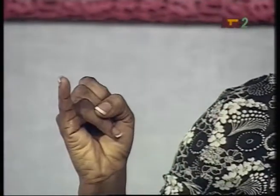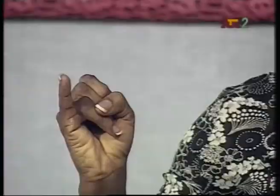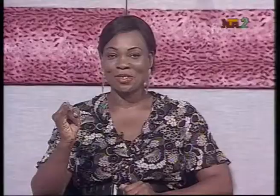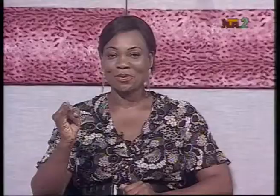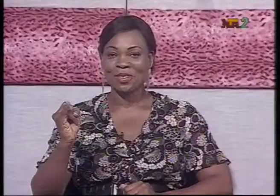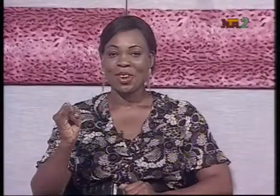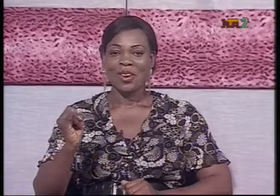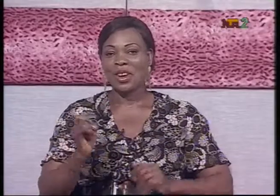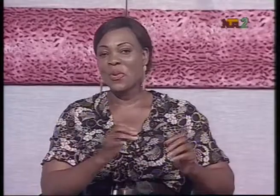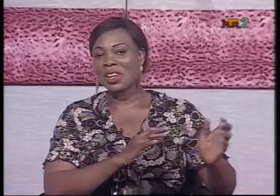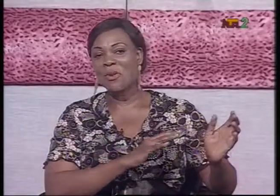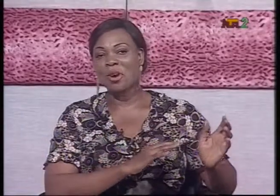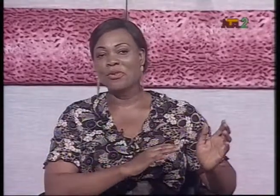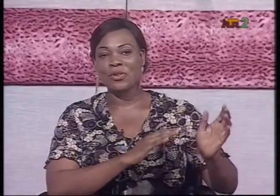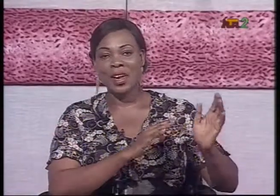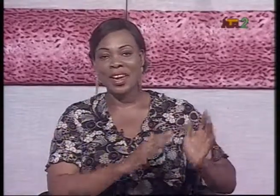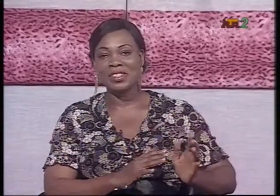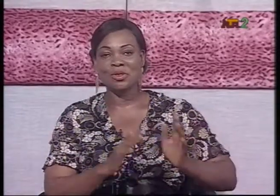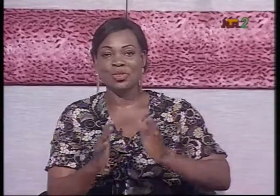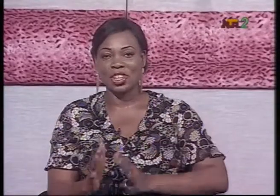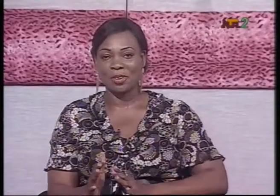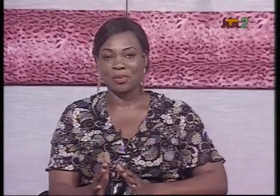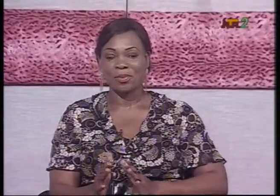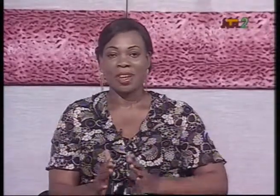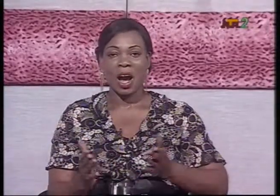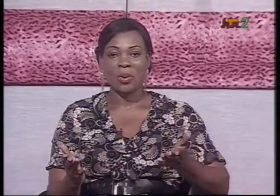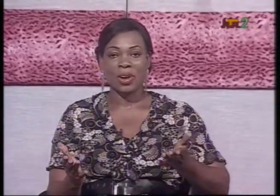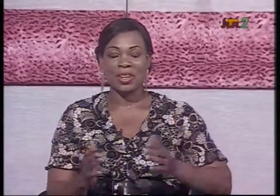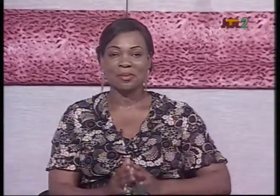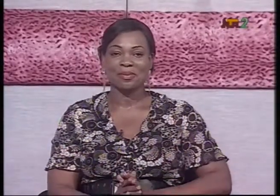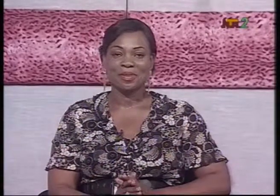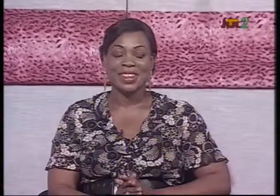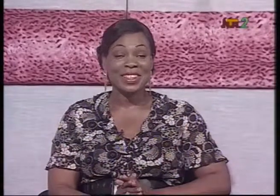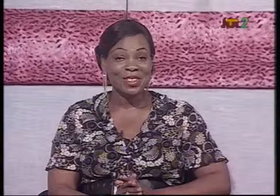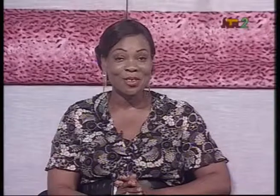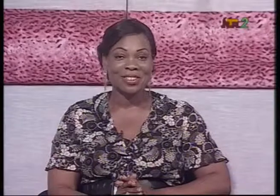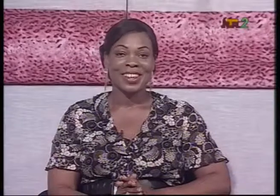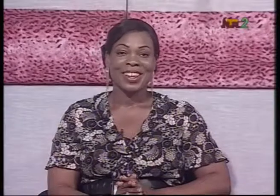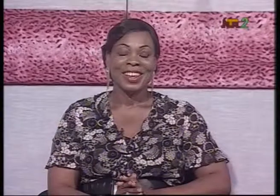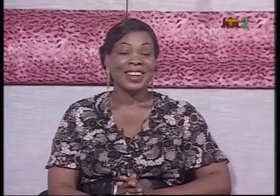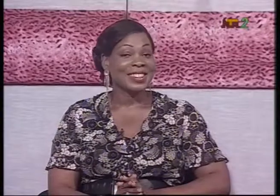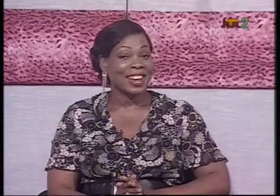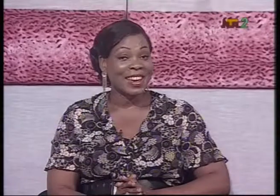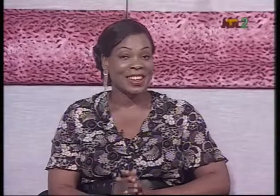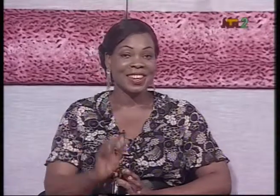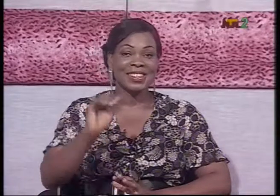Beautiful. Okay, quickly we'll run through A to J. Are we ready? Let's go. Letter A is